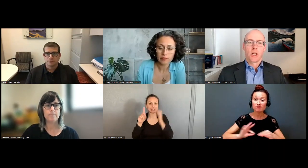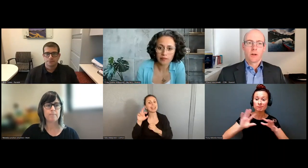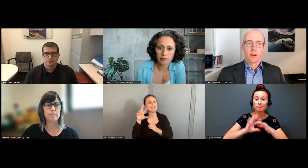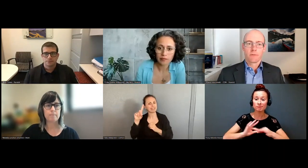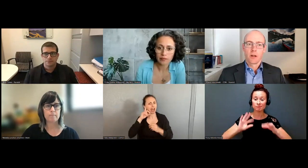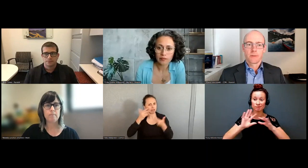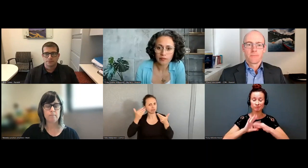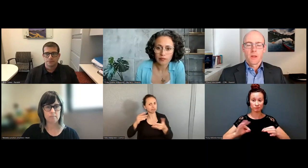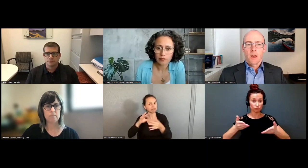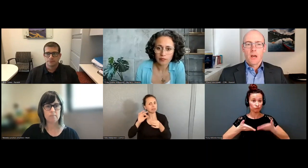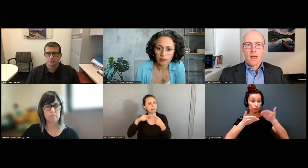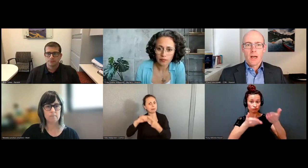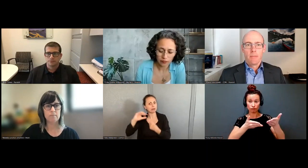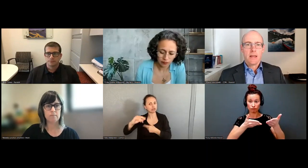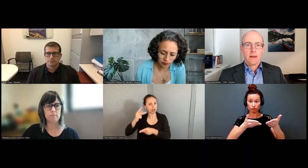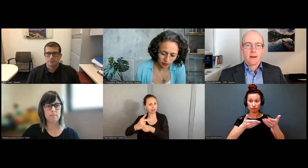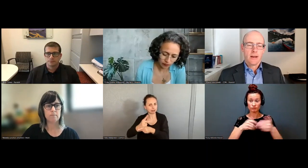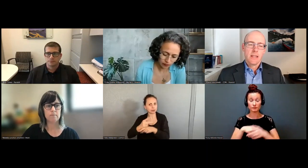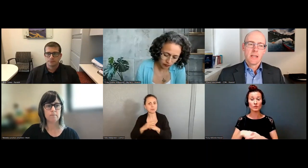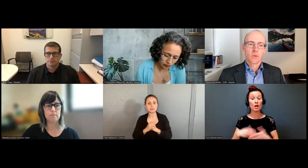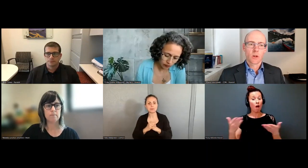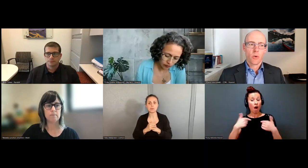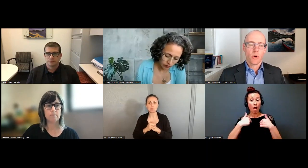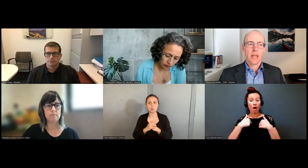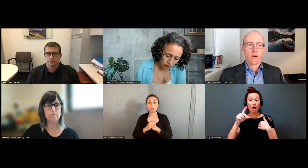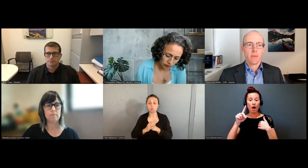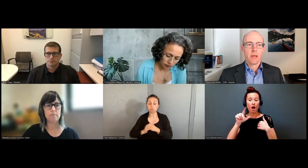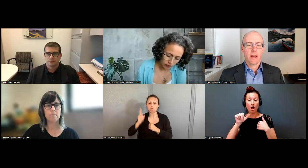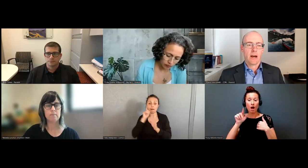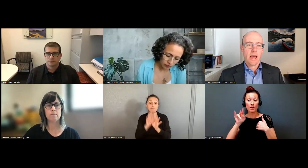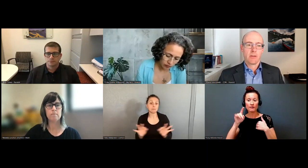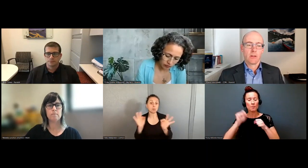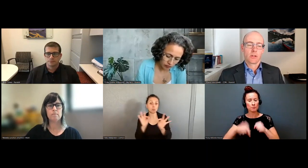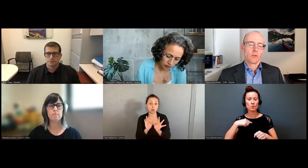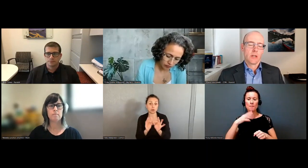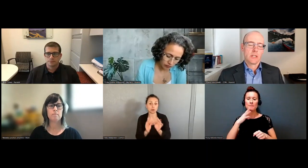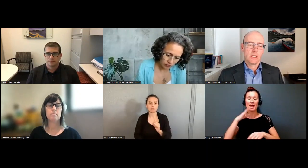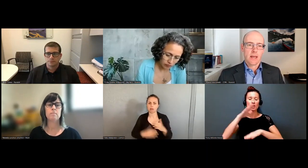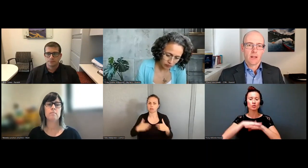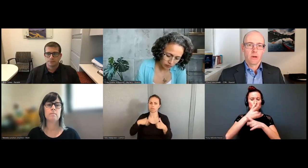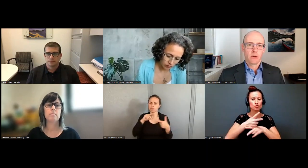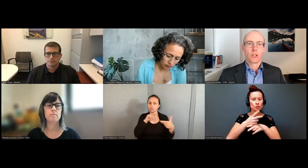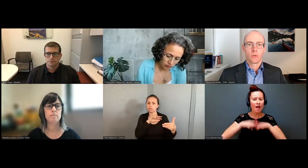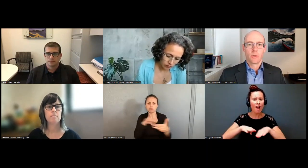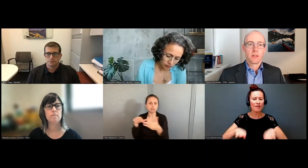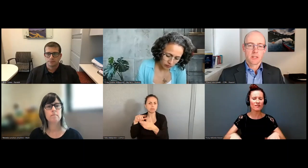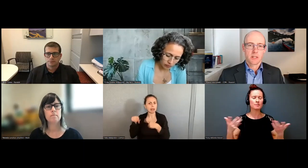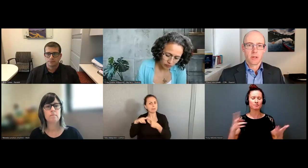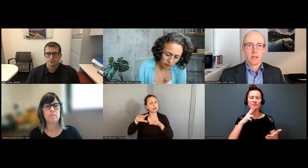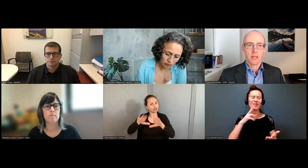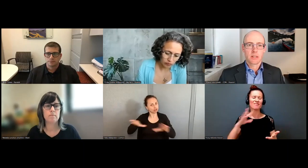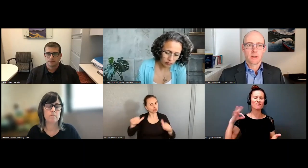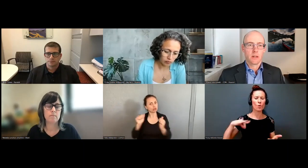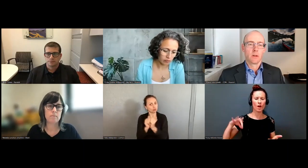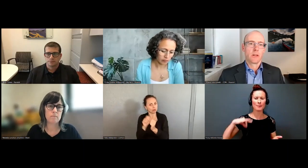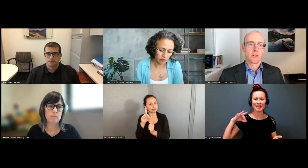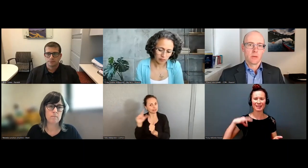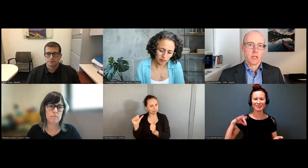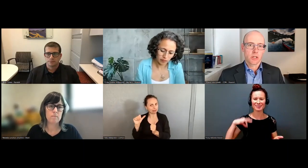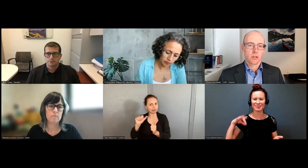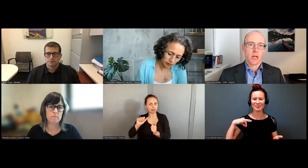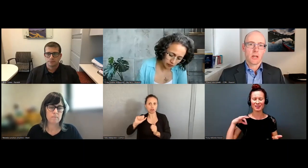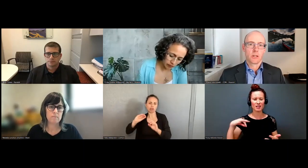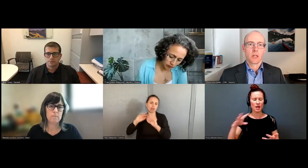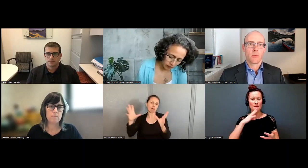on the childcare front. I think it's worth pointing out, I haven't looked in great detail about children with disabilities. Clearly, there's